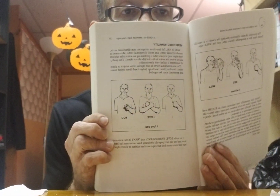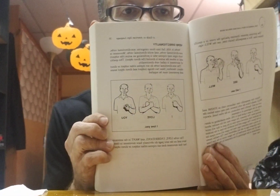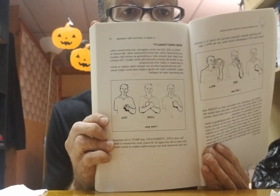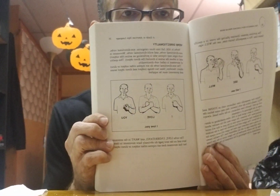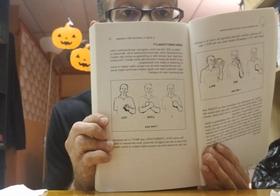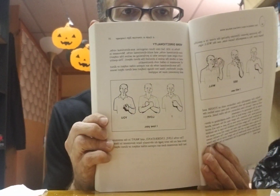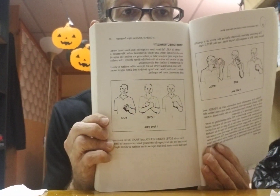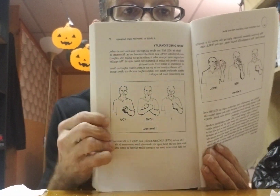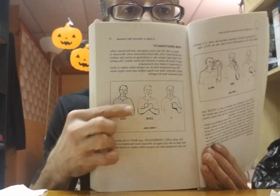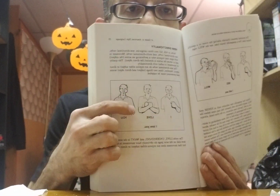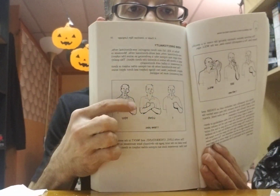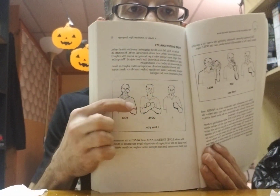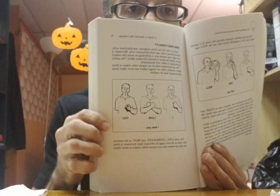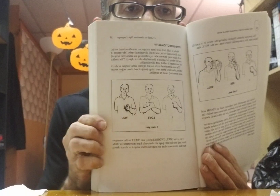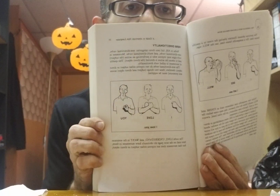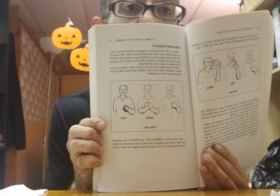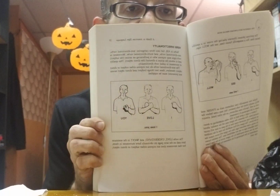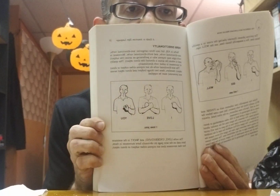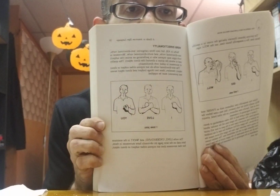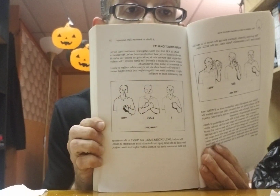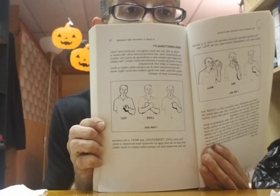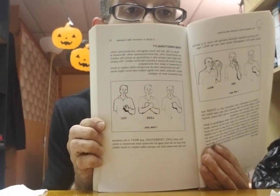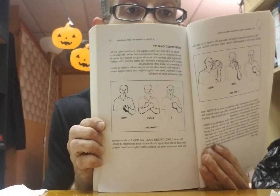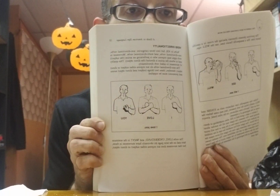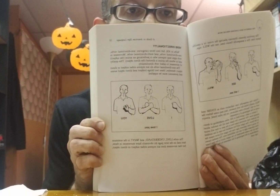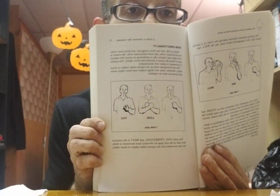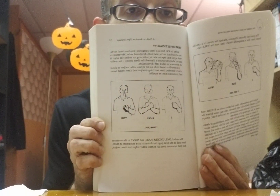I love you right here, verb directionality. Okay,